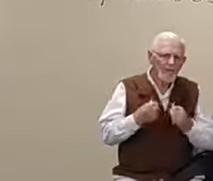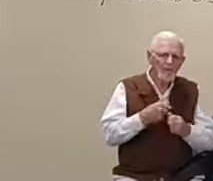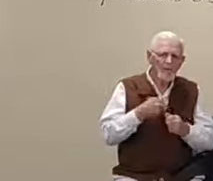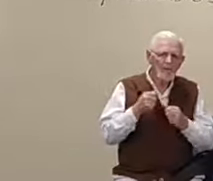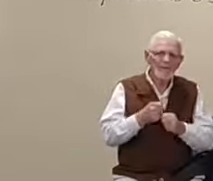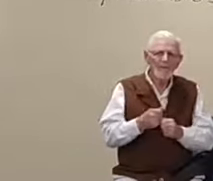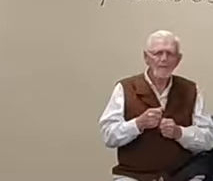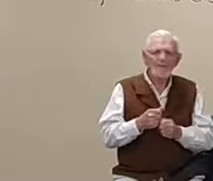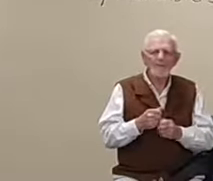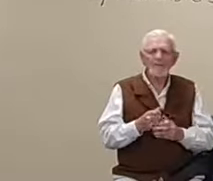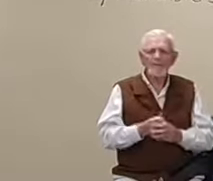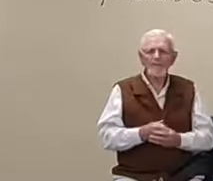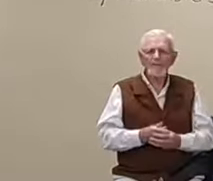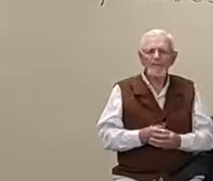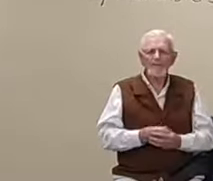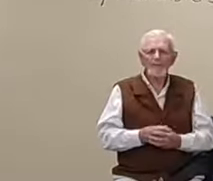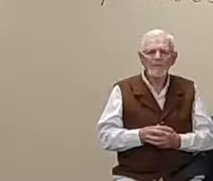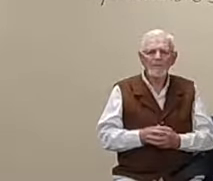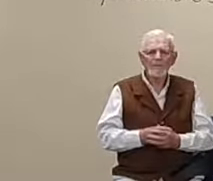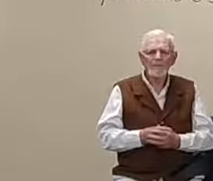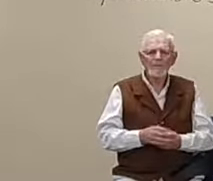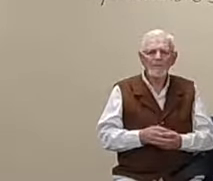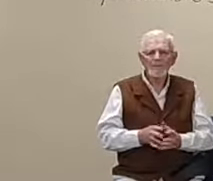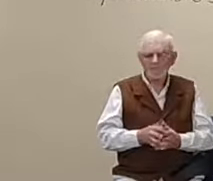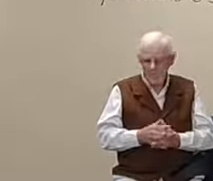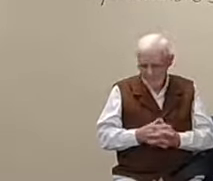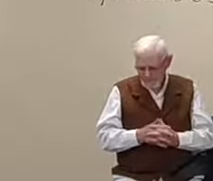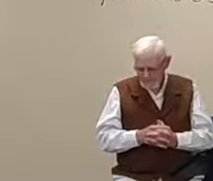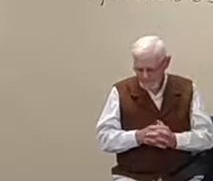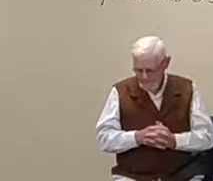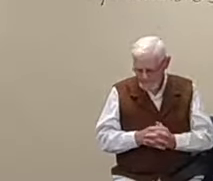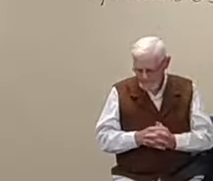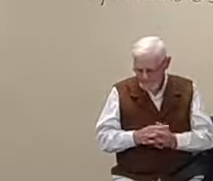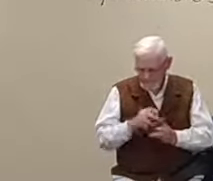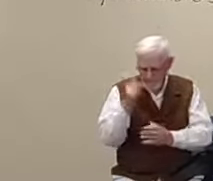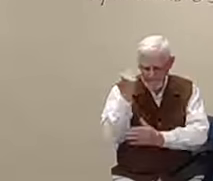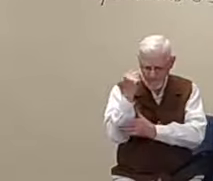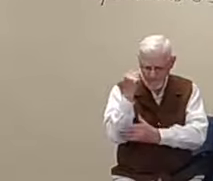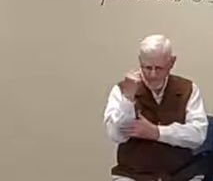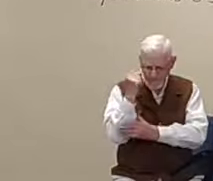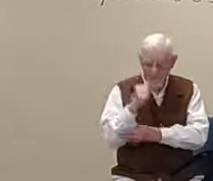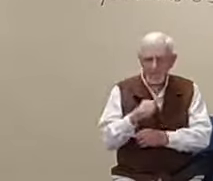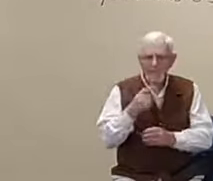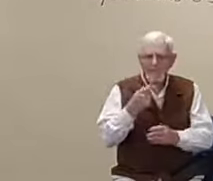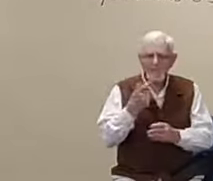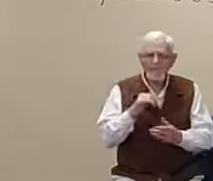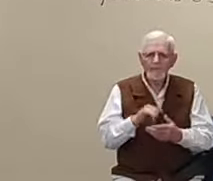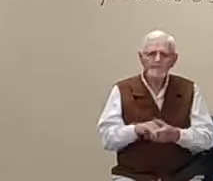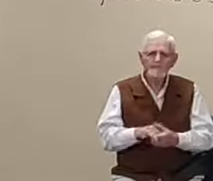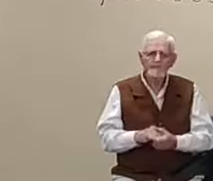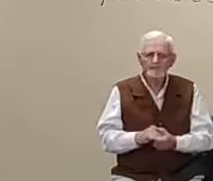others. Okay? Abraham, he blessed Abraham so that others